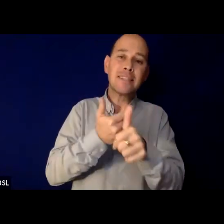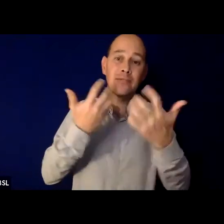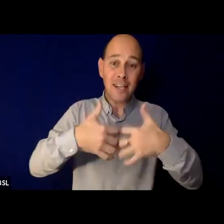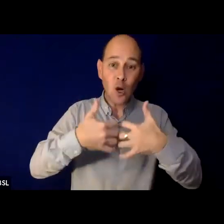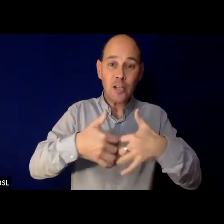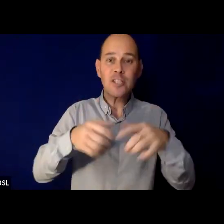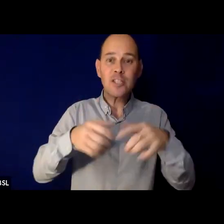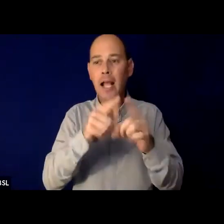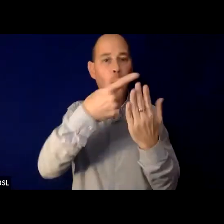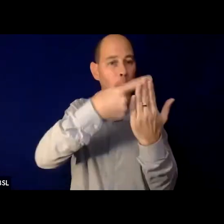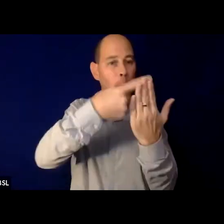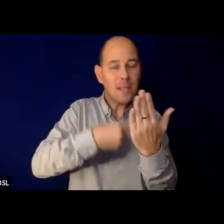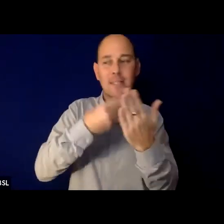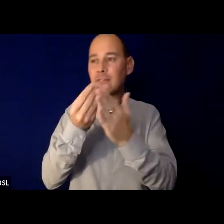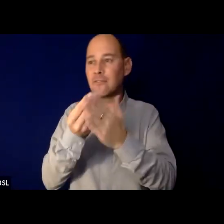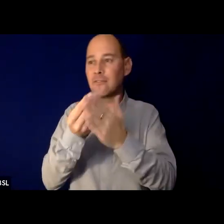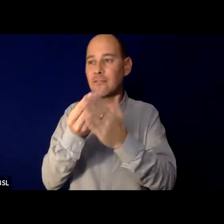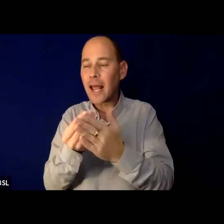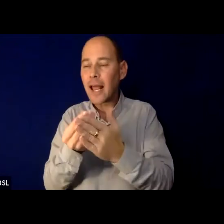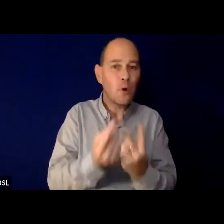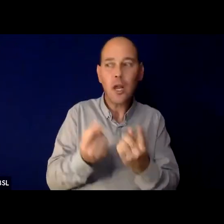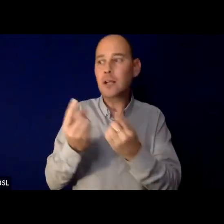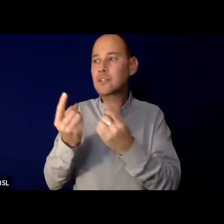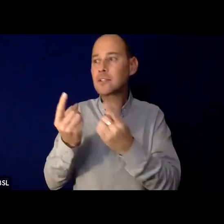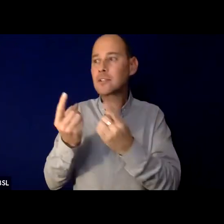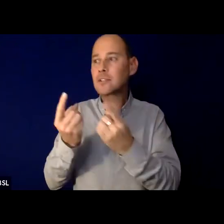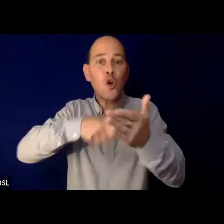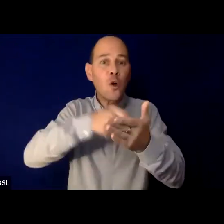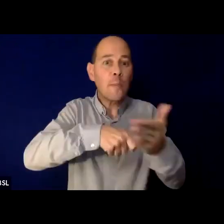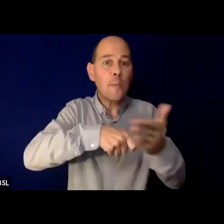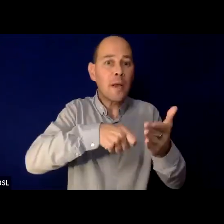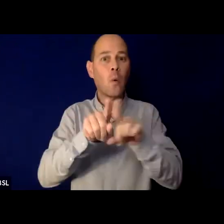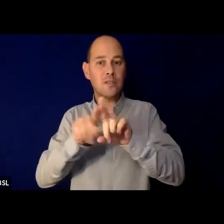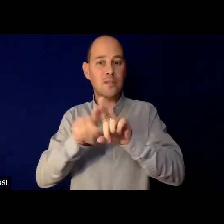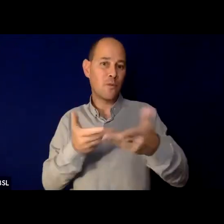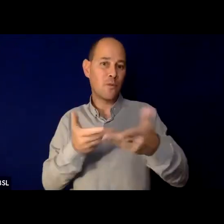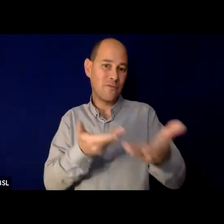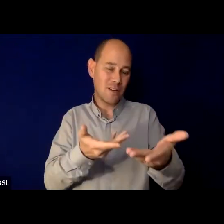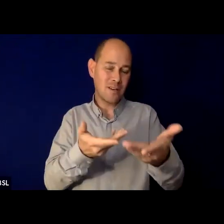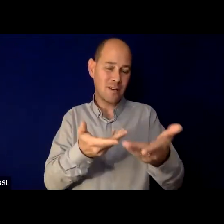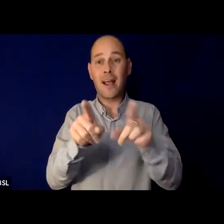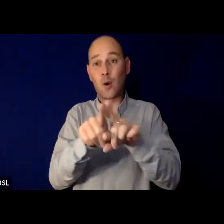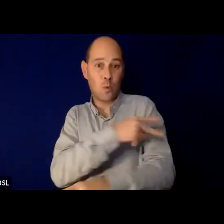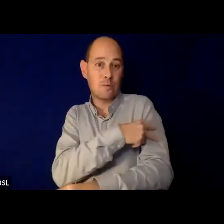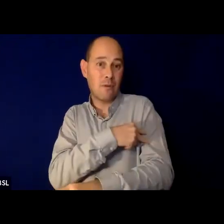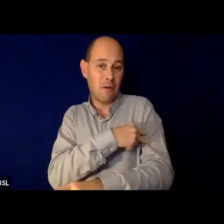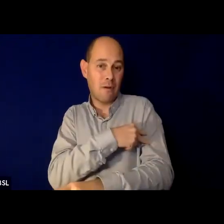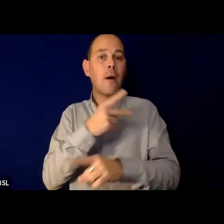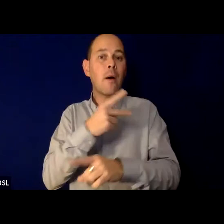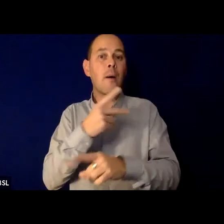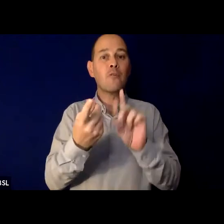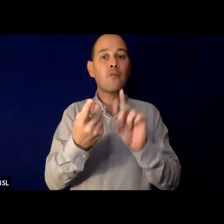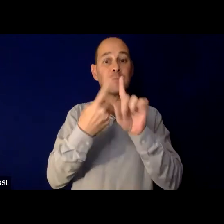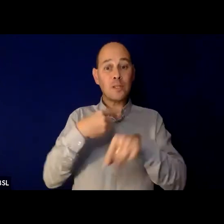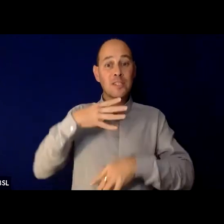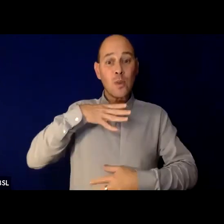policy, financing, products, and their procurement, and also provision, and of course the personnel, but that it responds to the need that the country